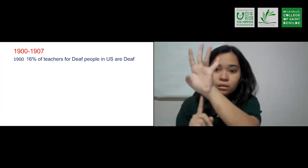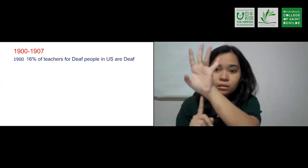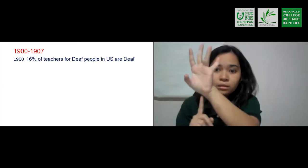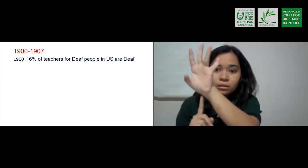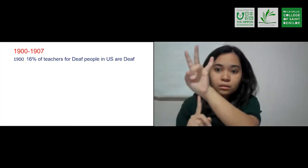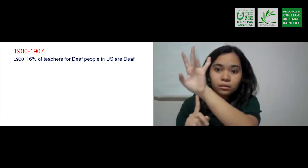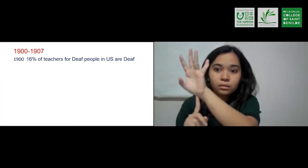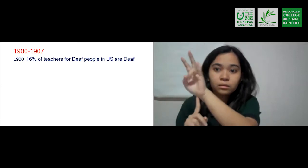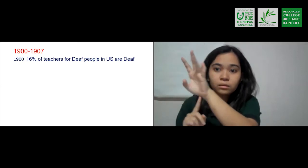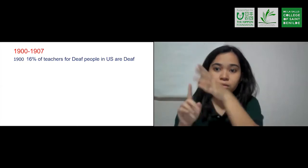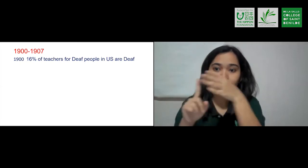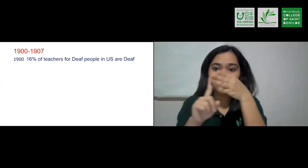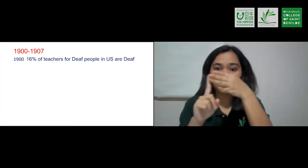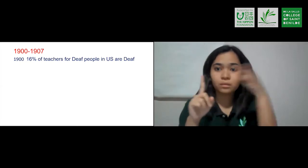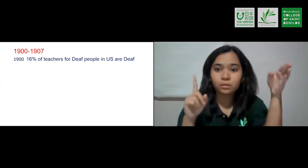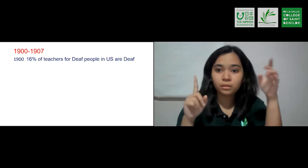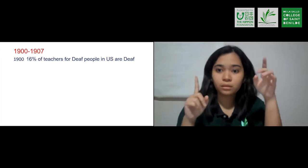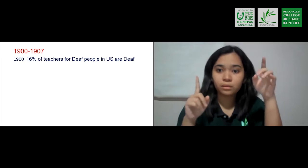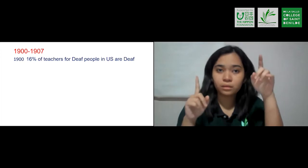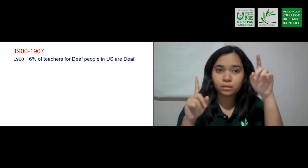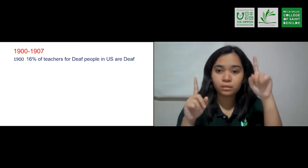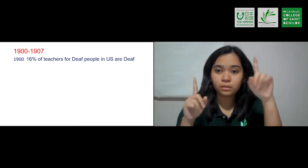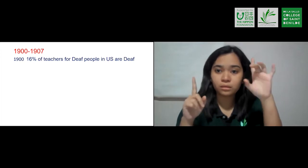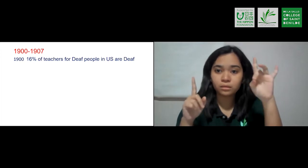so 17 to